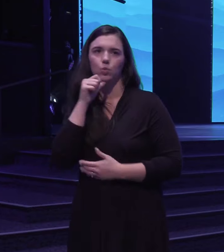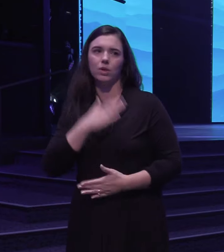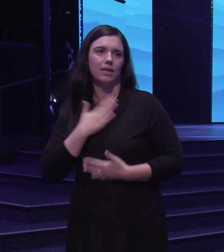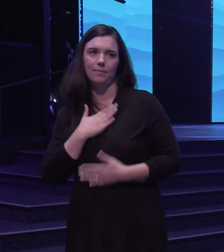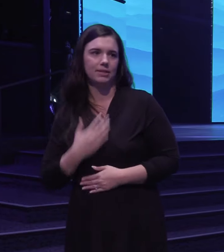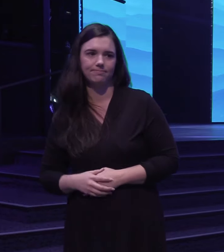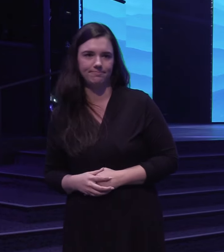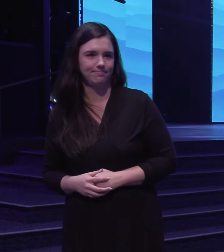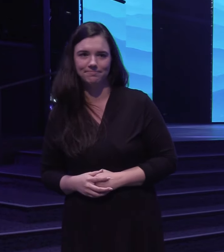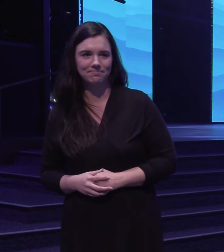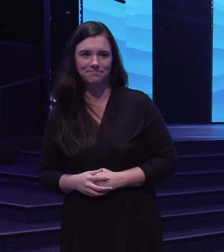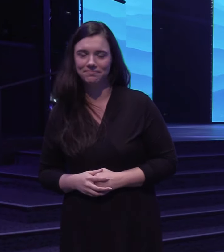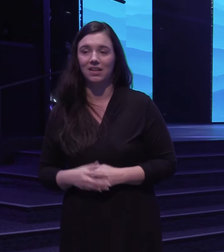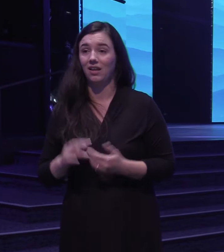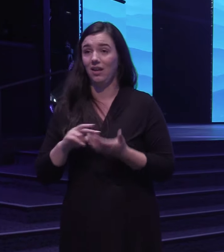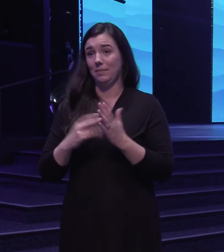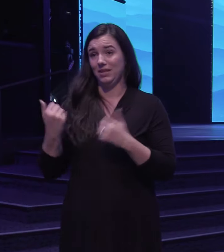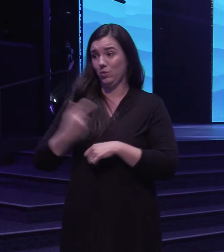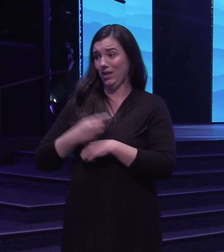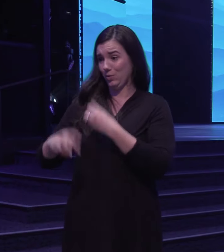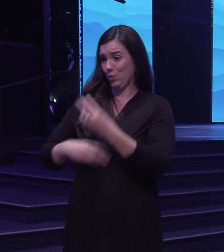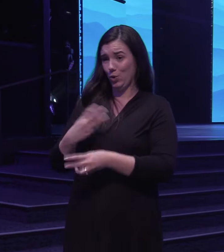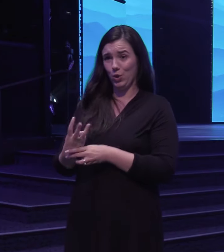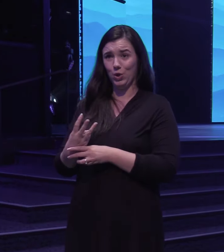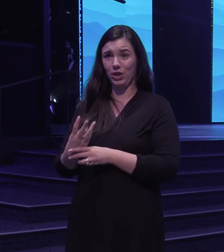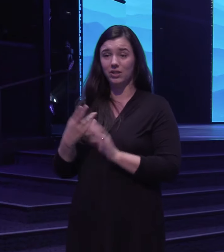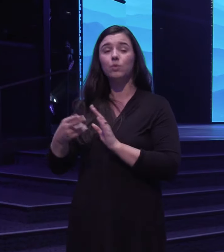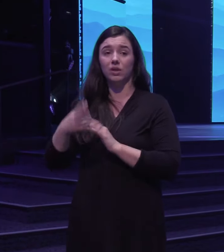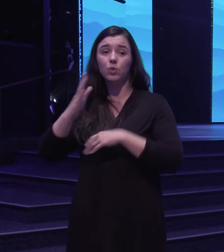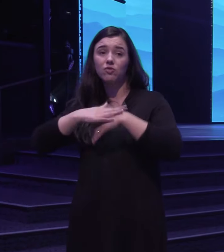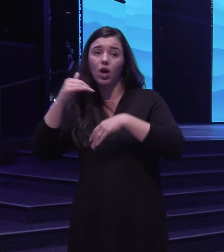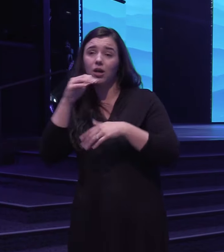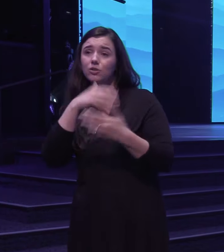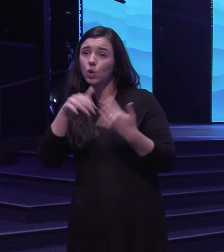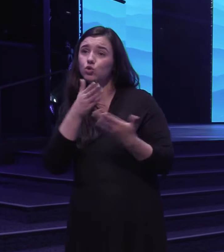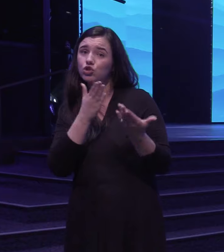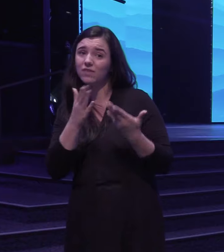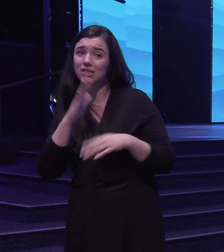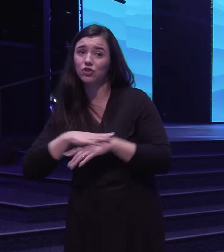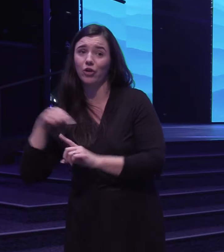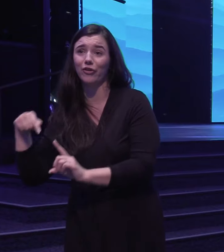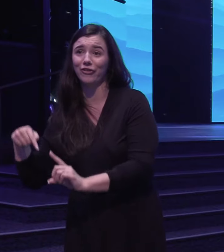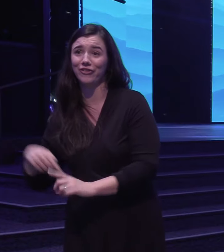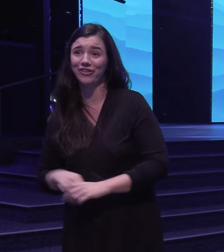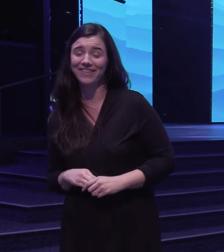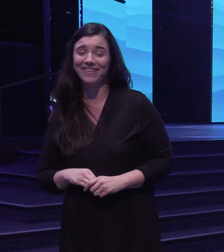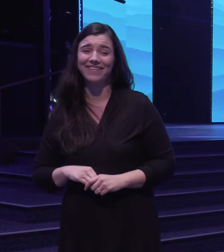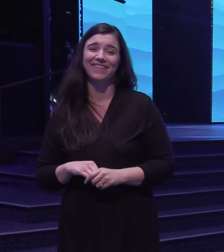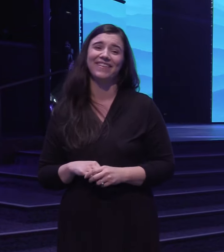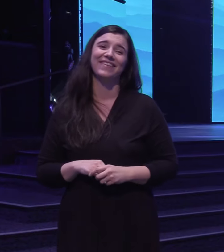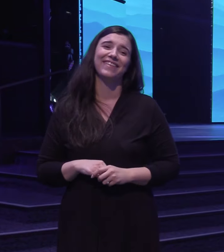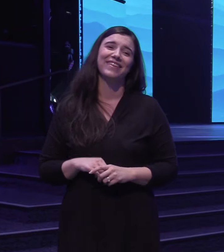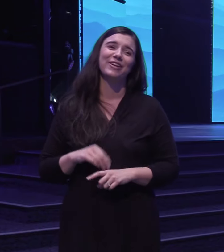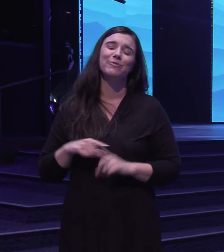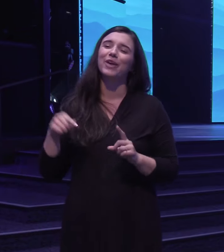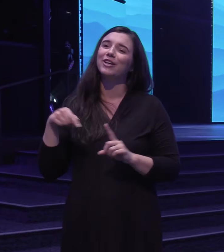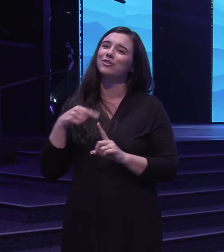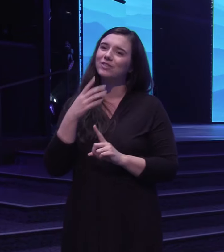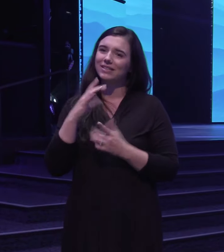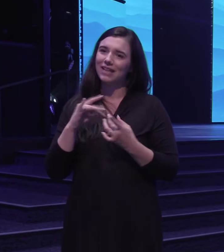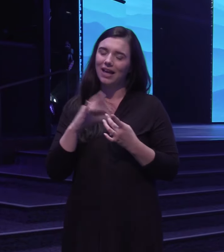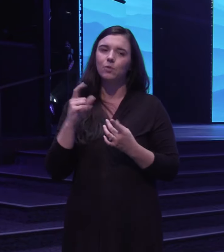happy. I mean, in today's world, we would have called social services on her. But she said we